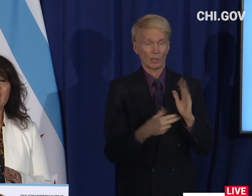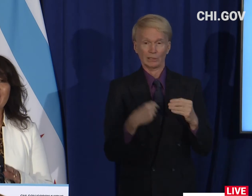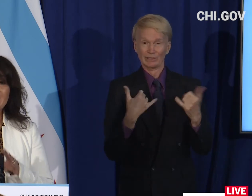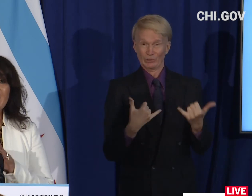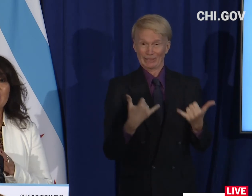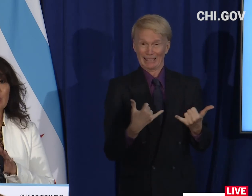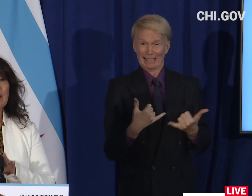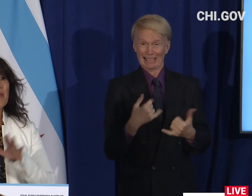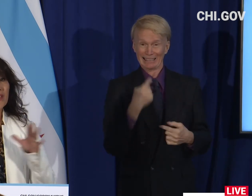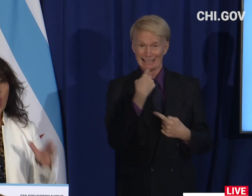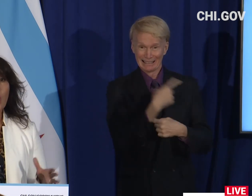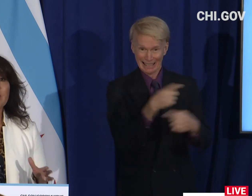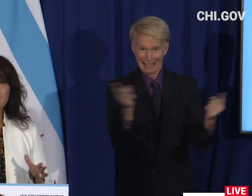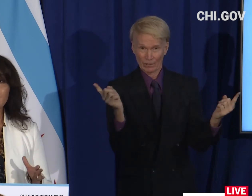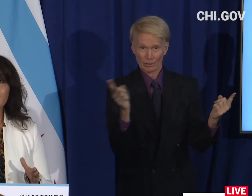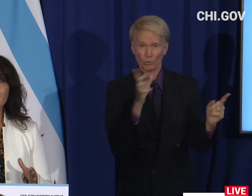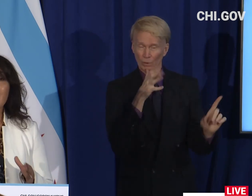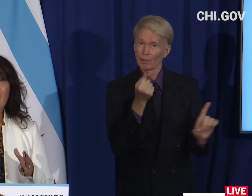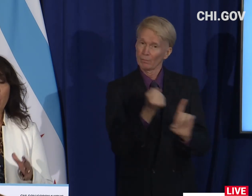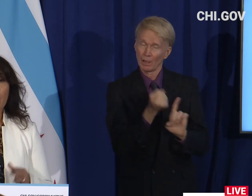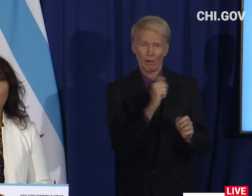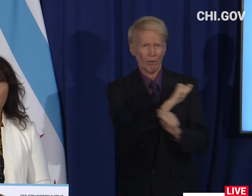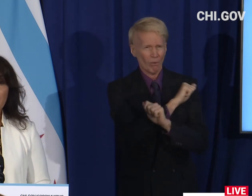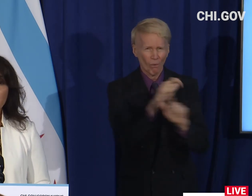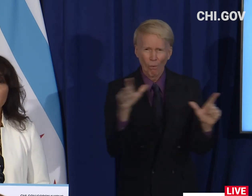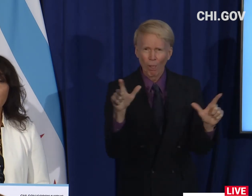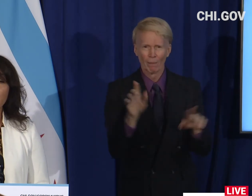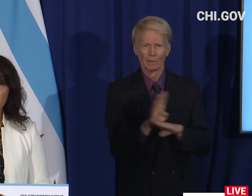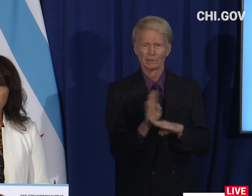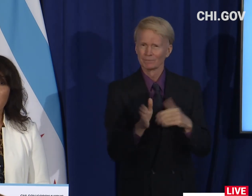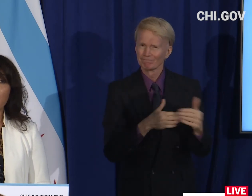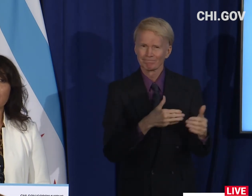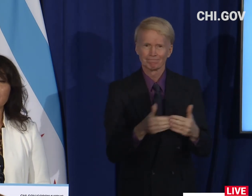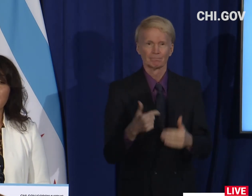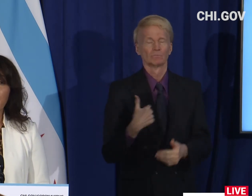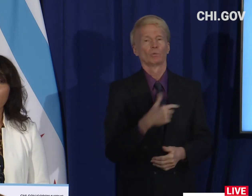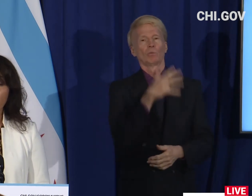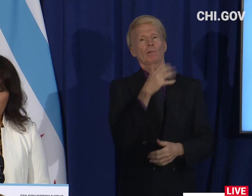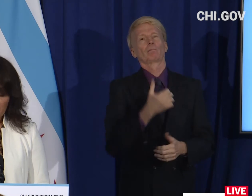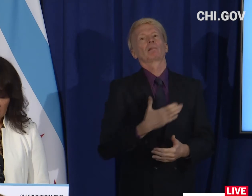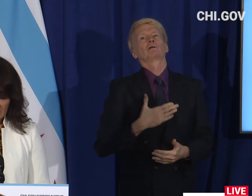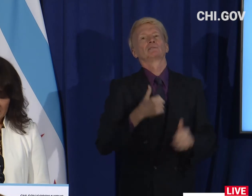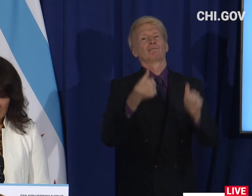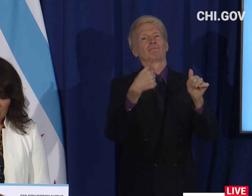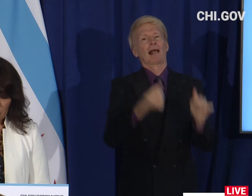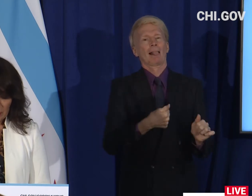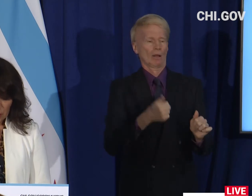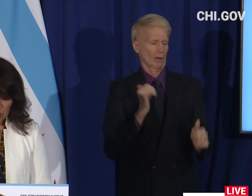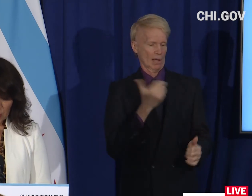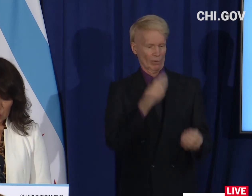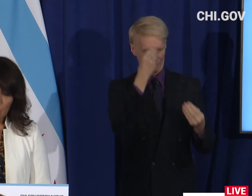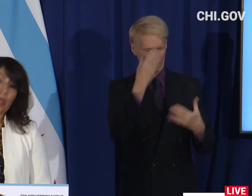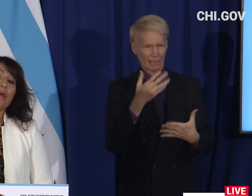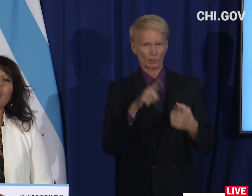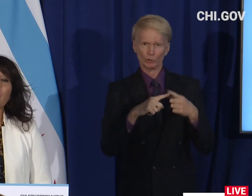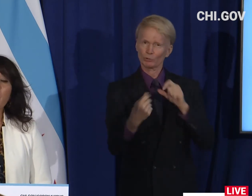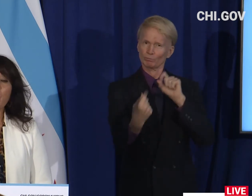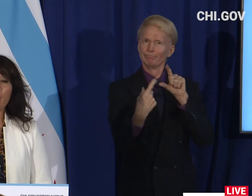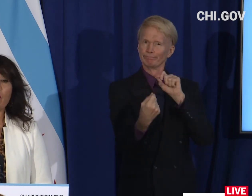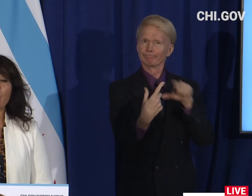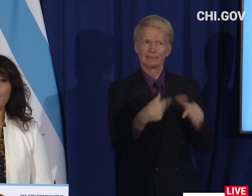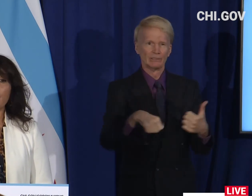to you today, this actually impacts all businesses, and we will make sure, please follow us, and we will make sure to get that information to you.